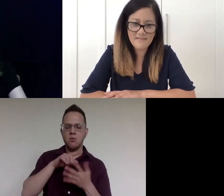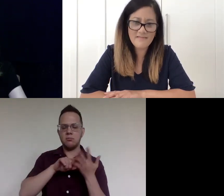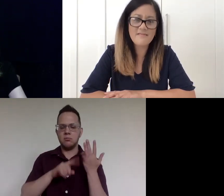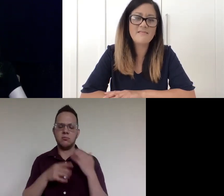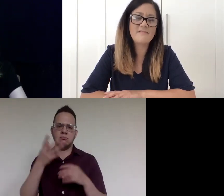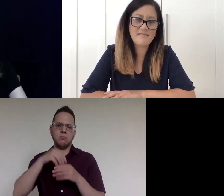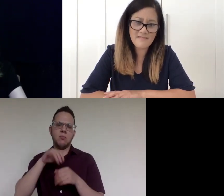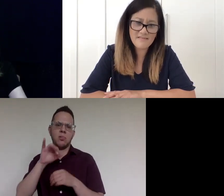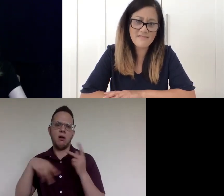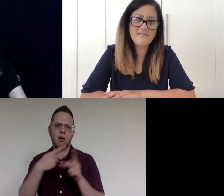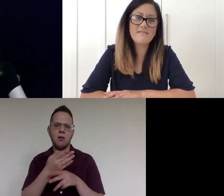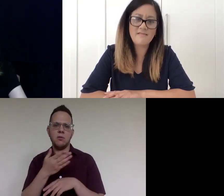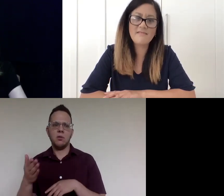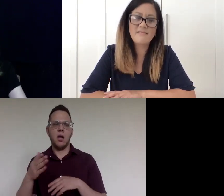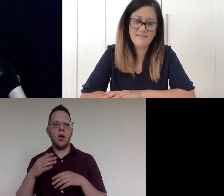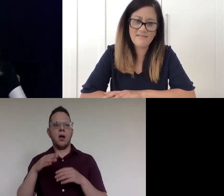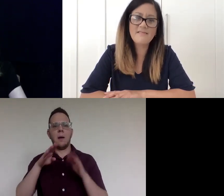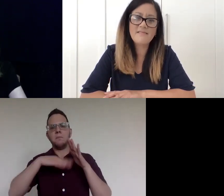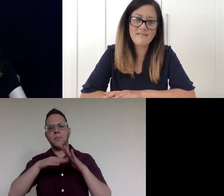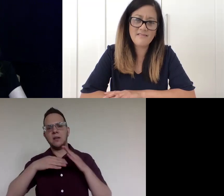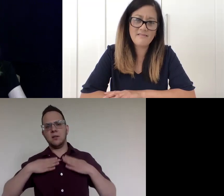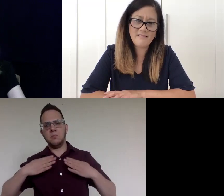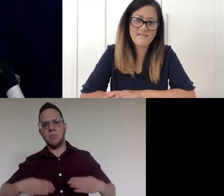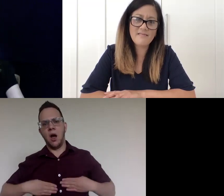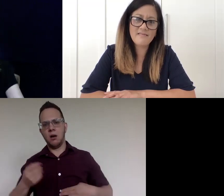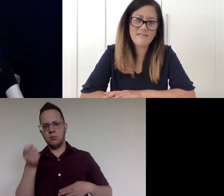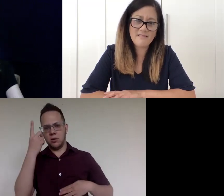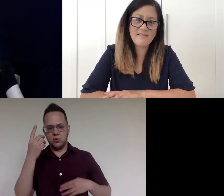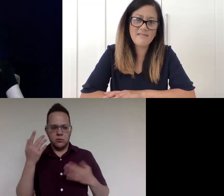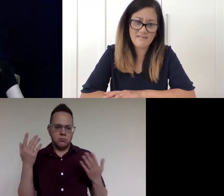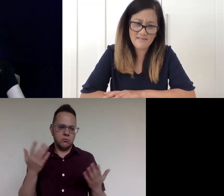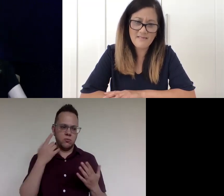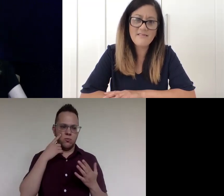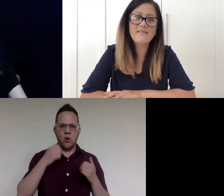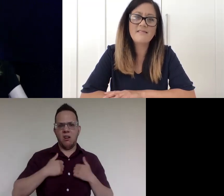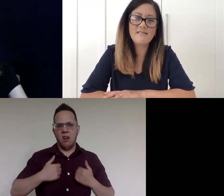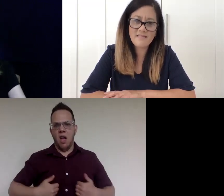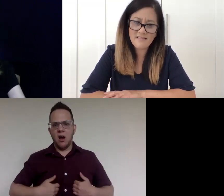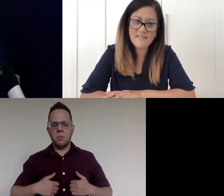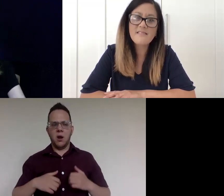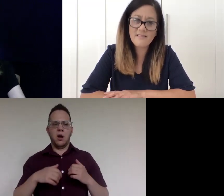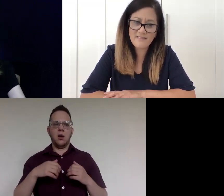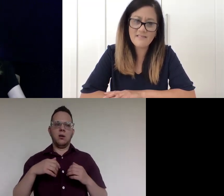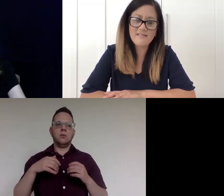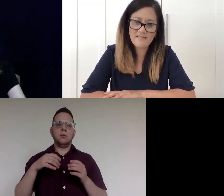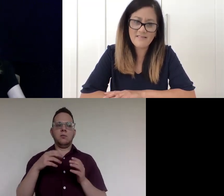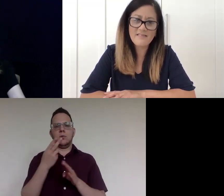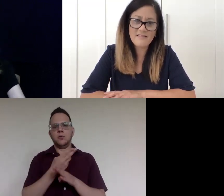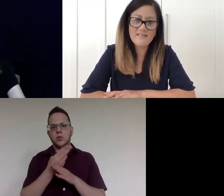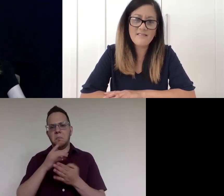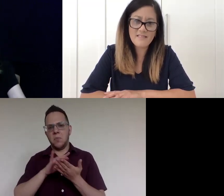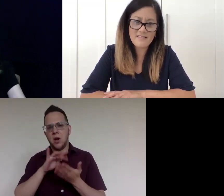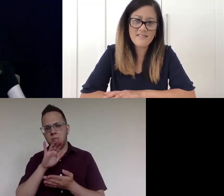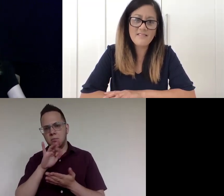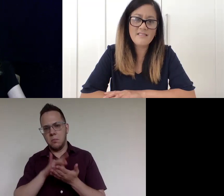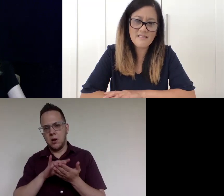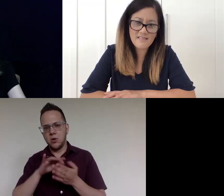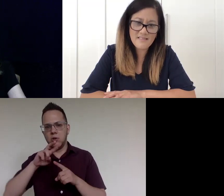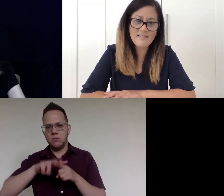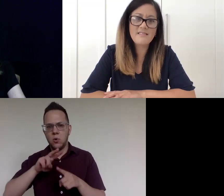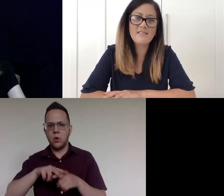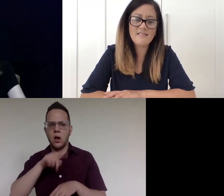basic. It talks about gay men, lesbian women, that kind of stuff. Really basic anatomy, just so that you know